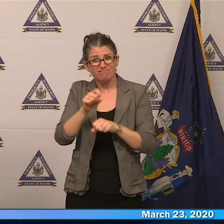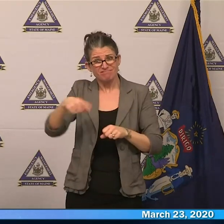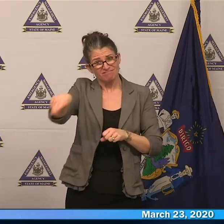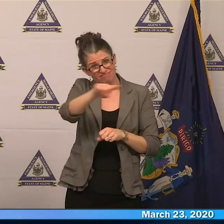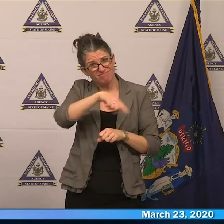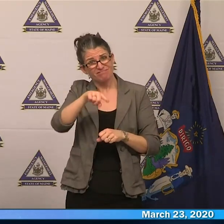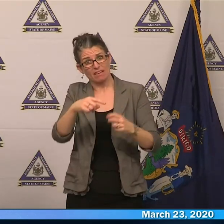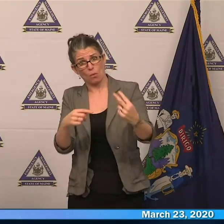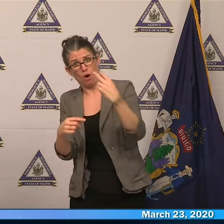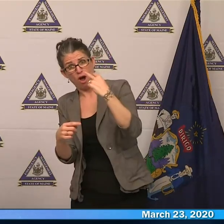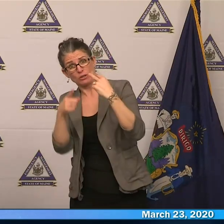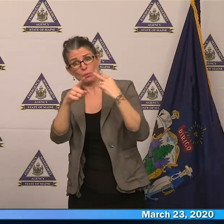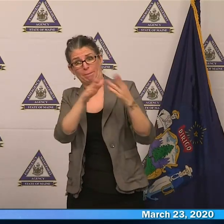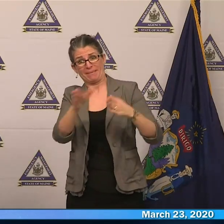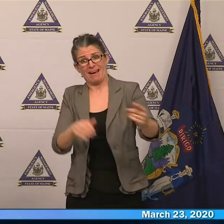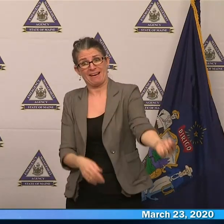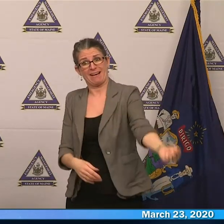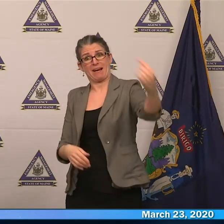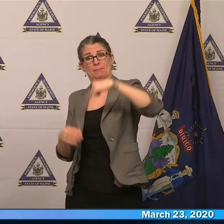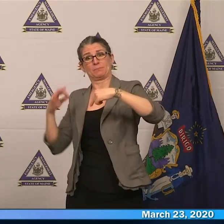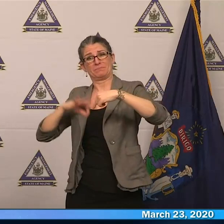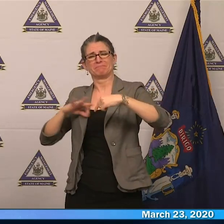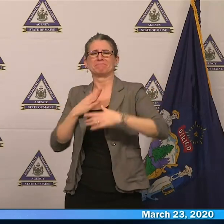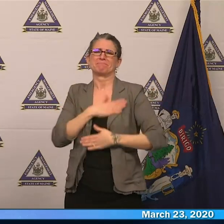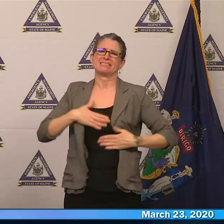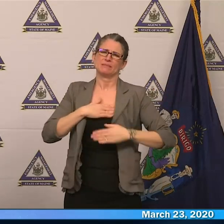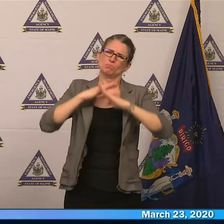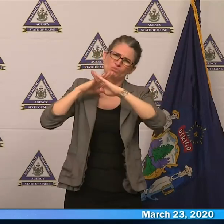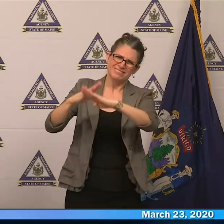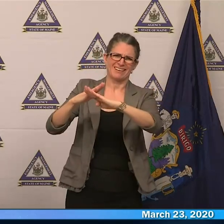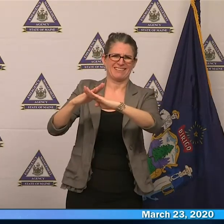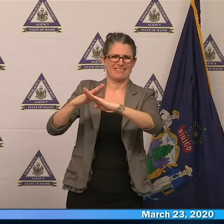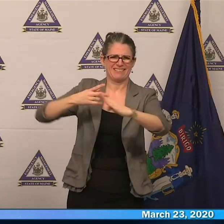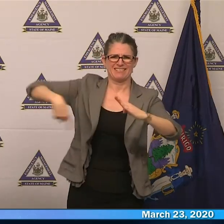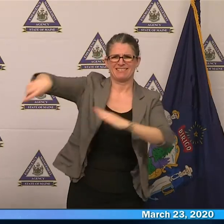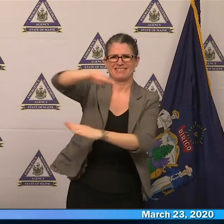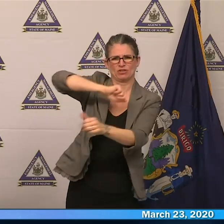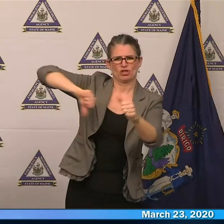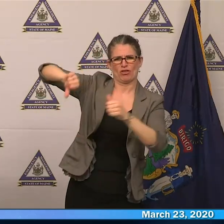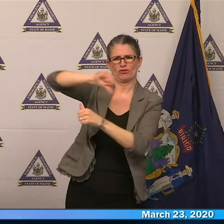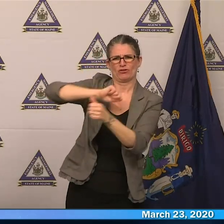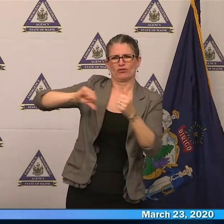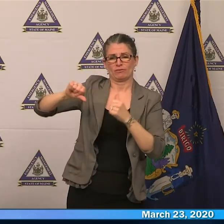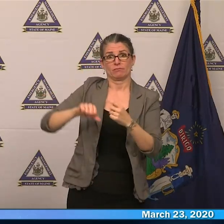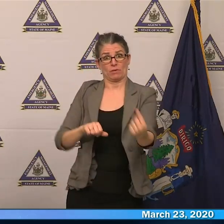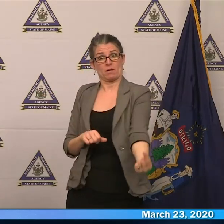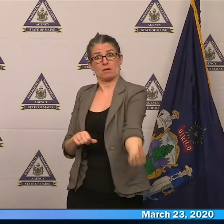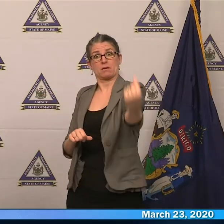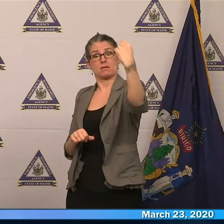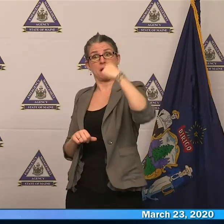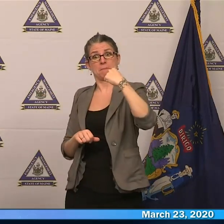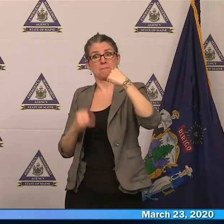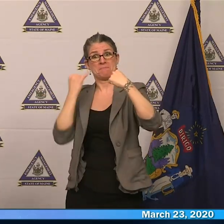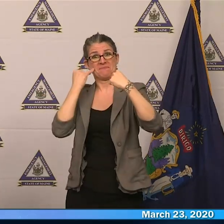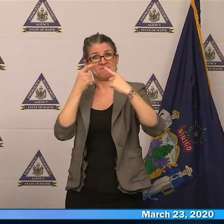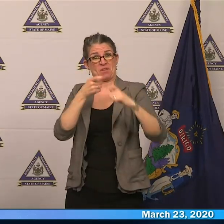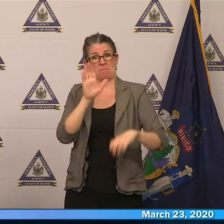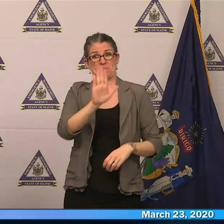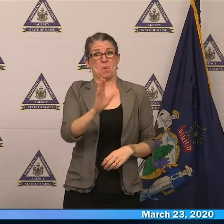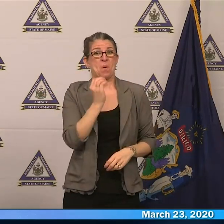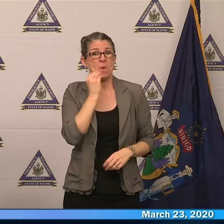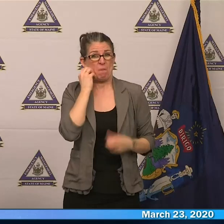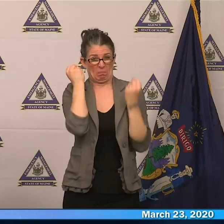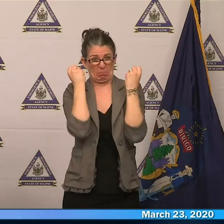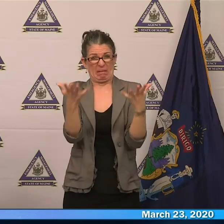which is that if you've returned from a part of the country where there are known high numbers of cases and you're not feeling